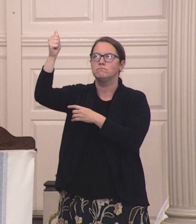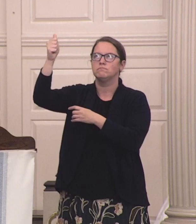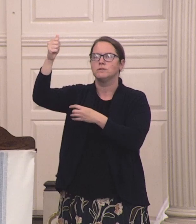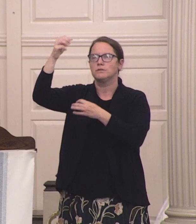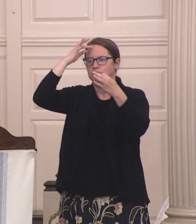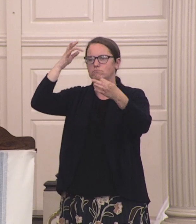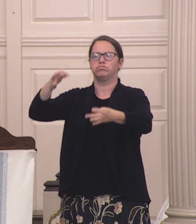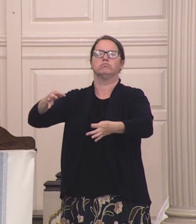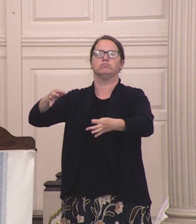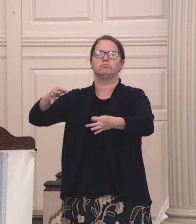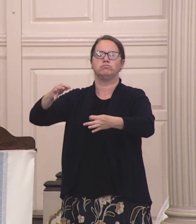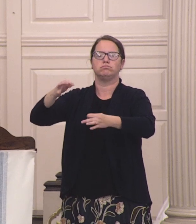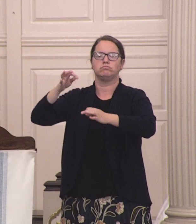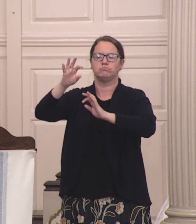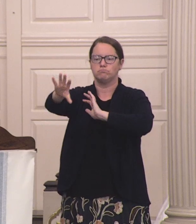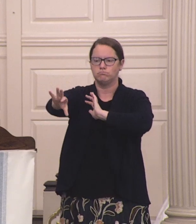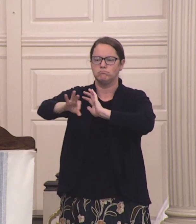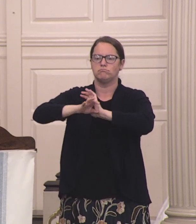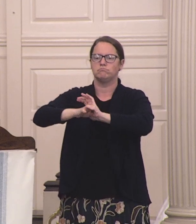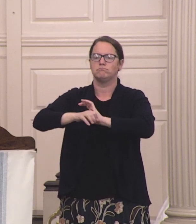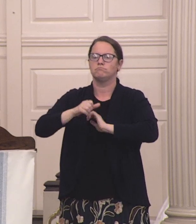a people for his name.